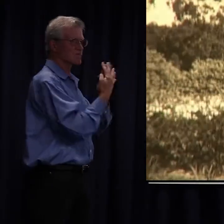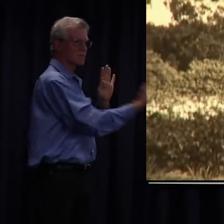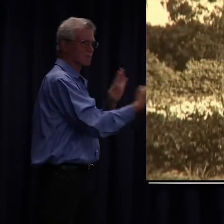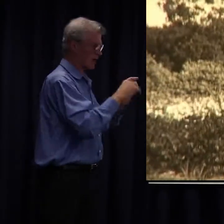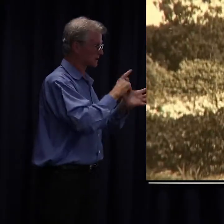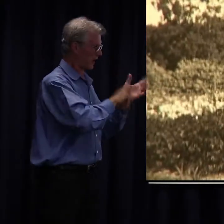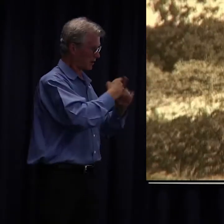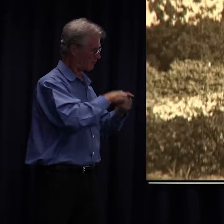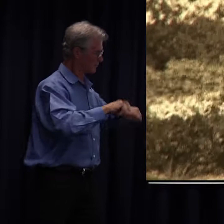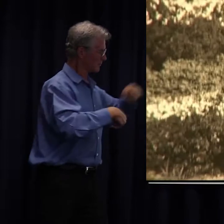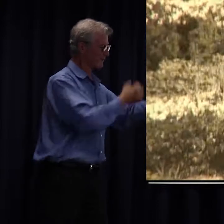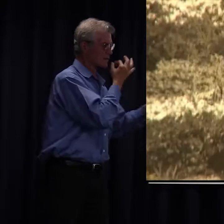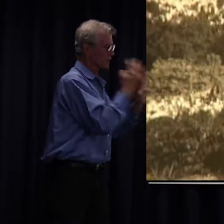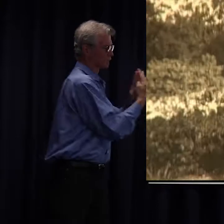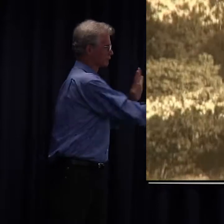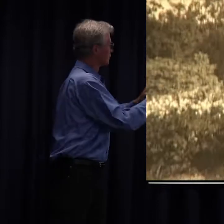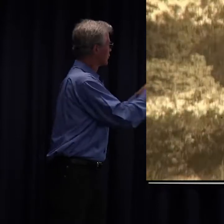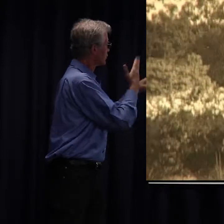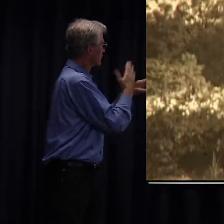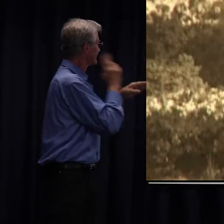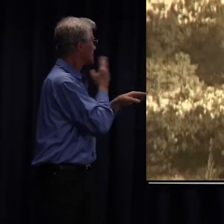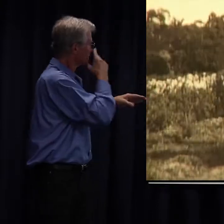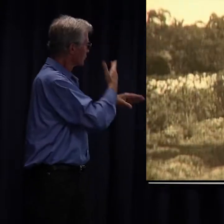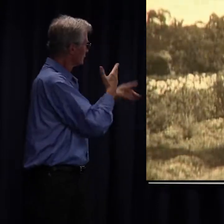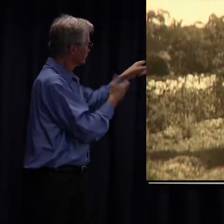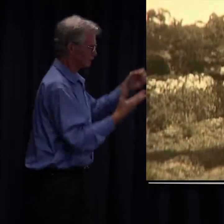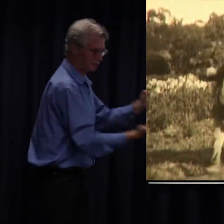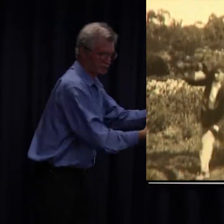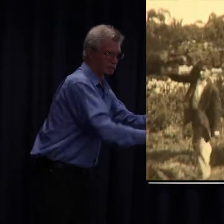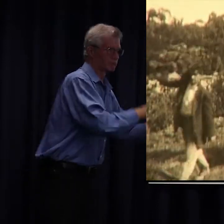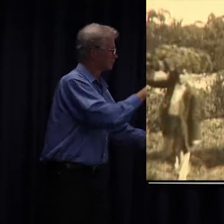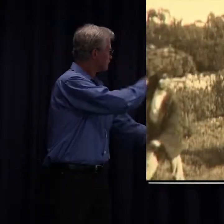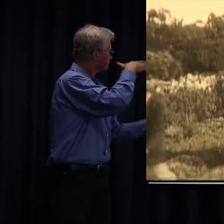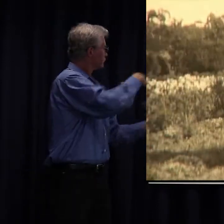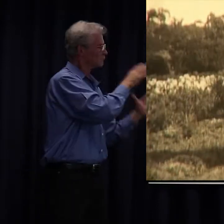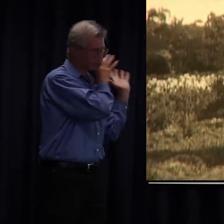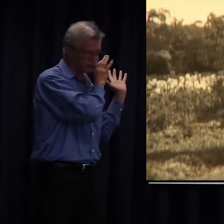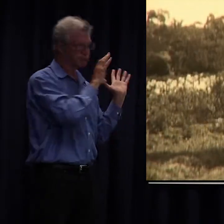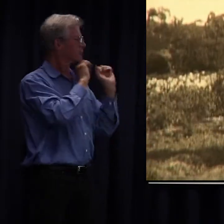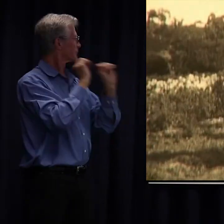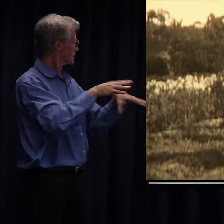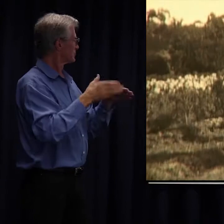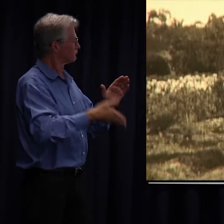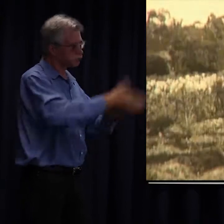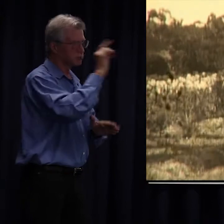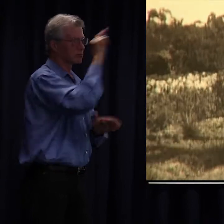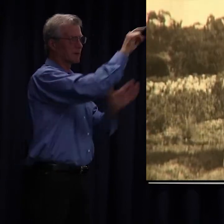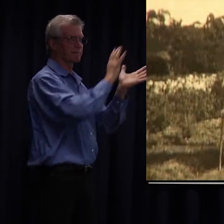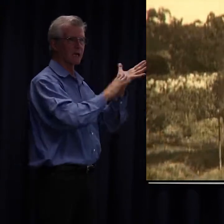This is the flower farm that was next to the lake. So deaf people would work in growing and collecting flowers and